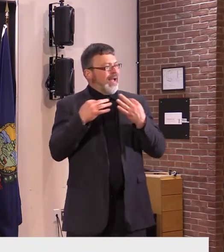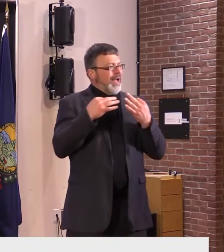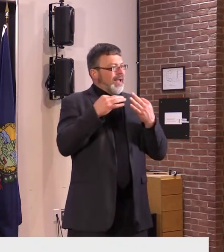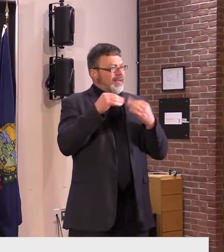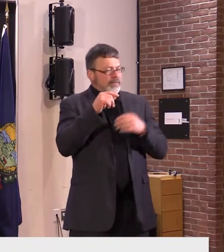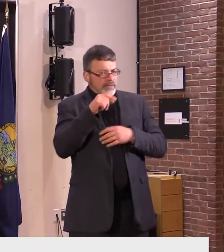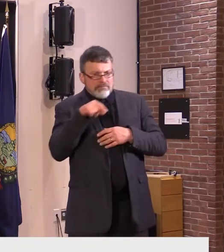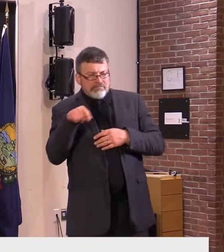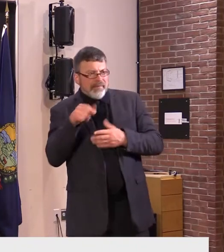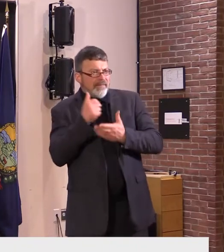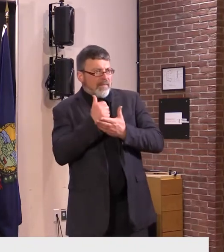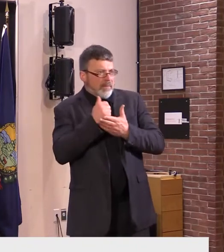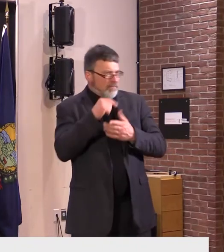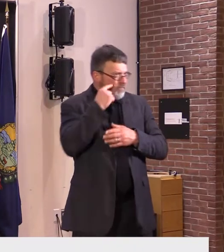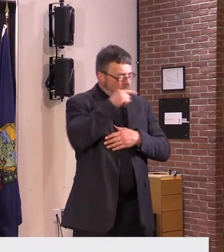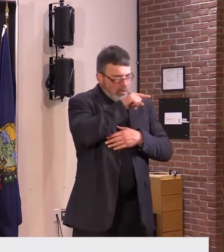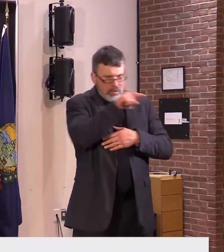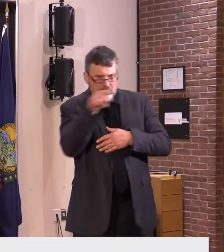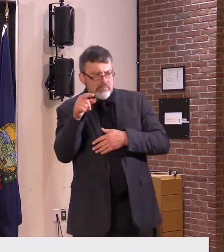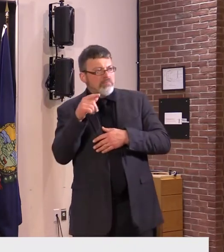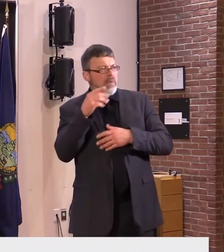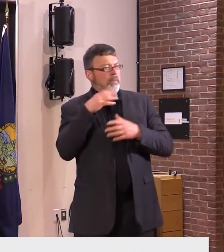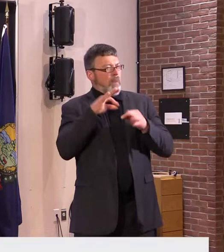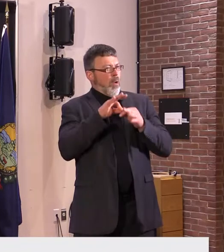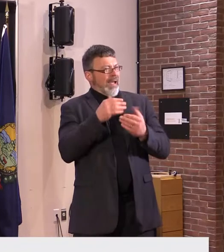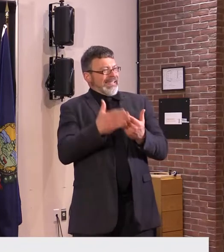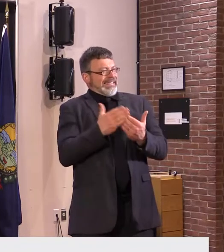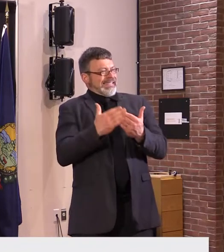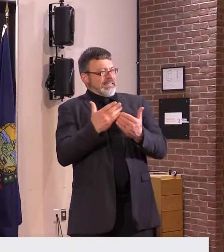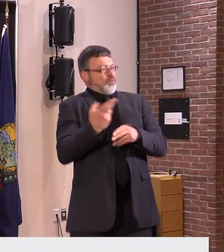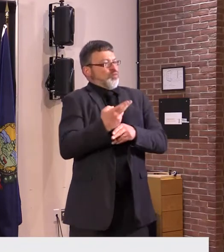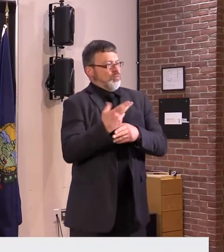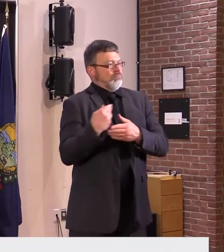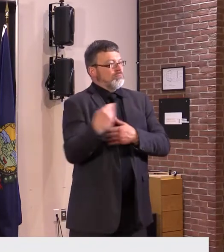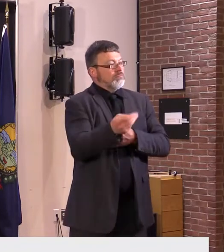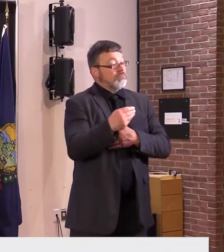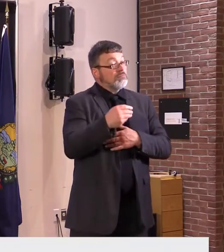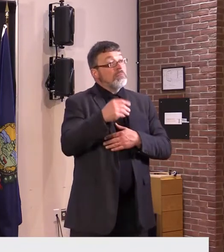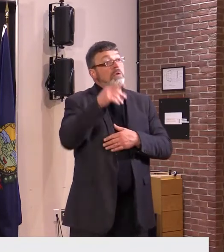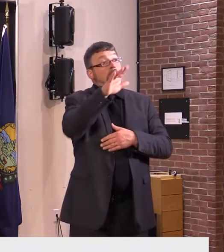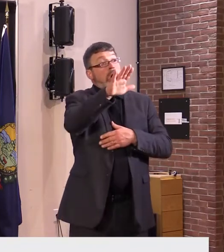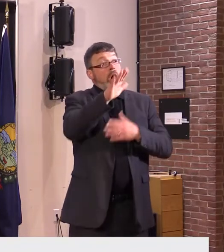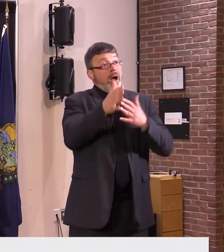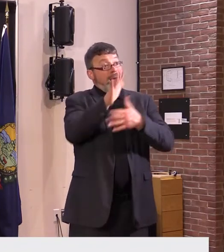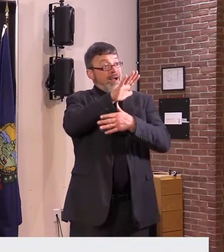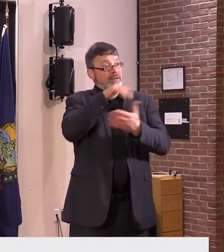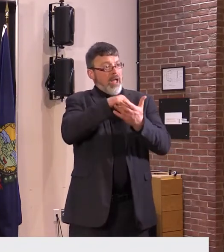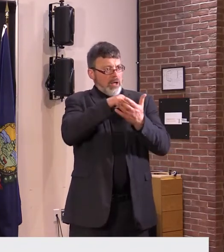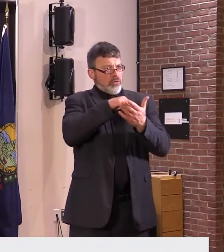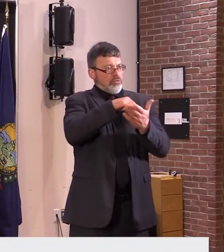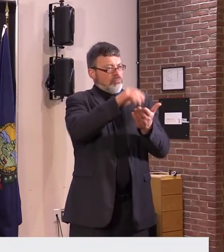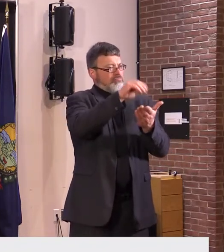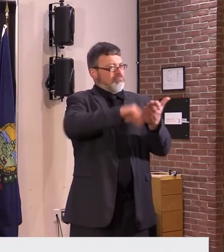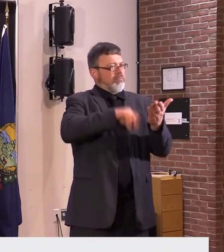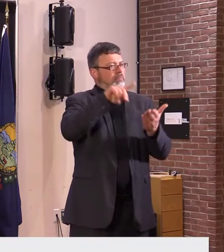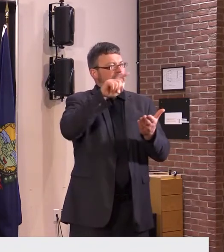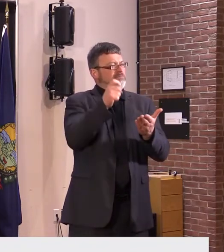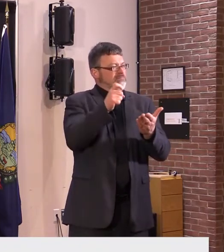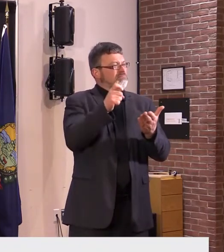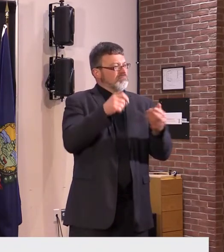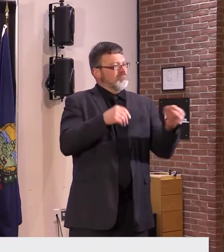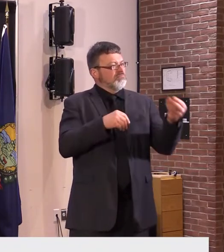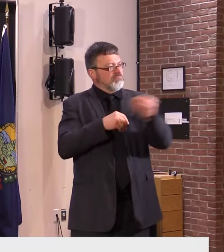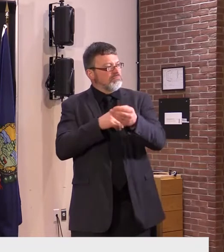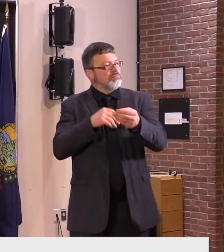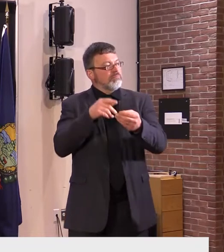to prescribe, even if symptoms are mild, to prevent the symptoms from potentially worsening later in the course of the